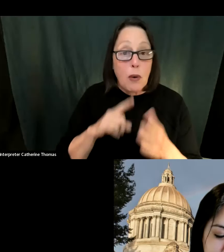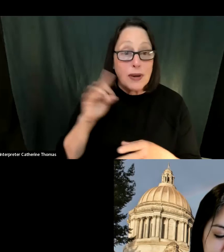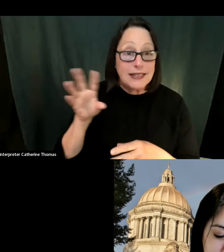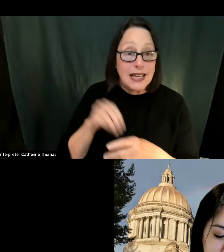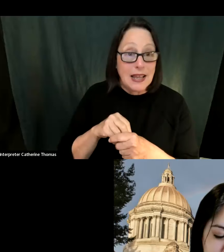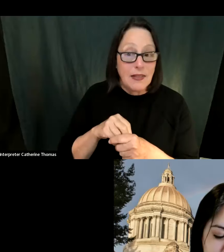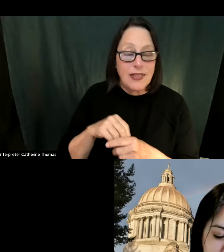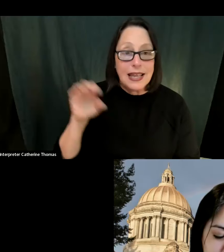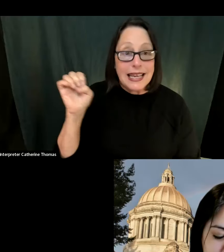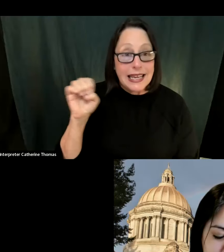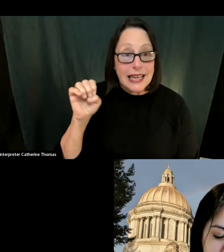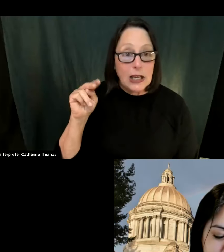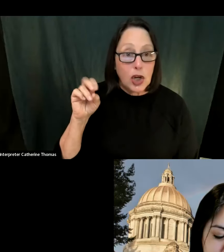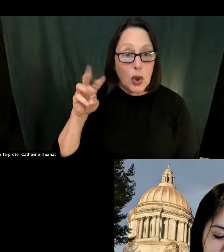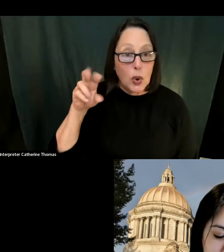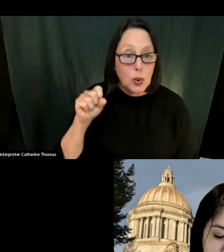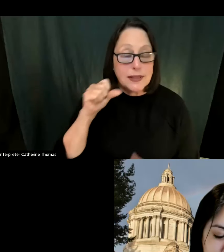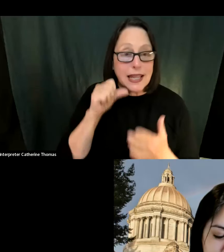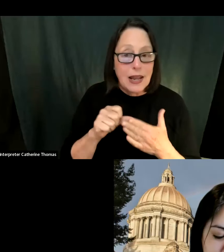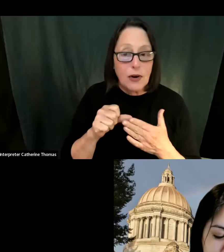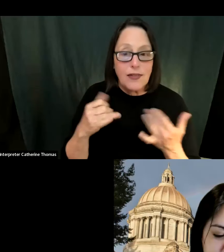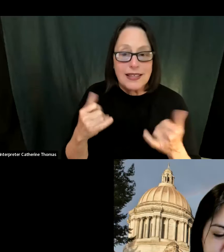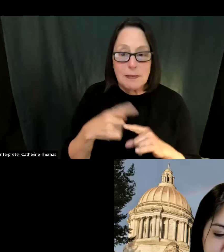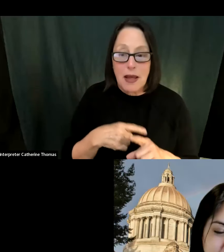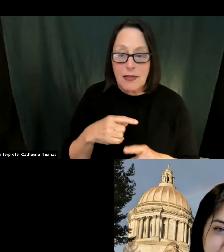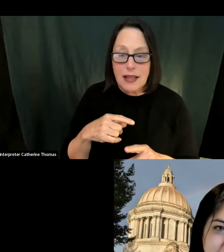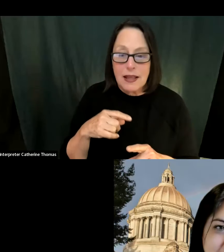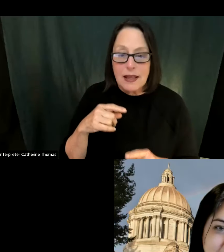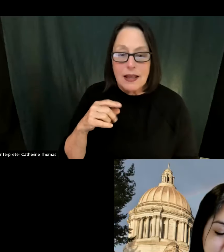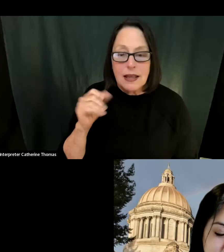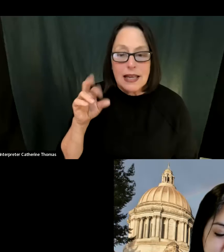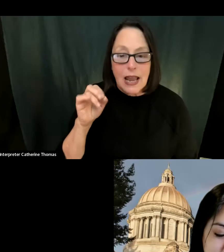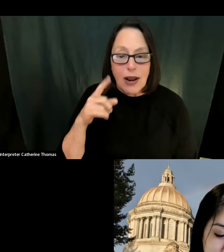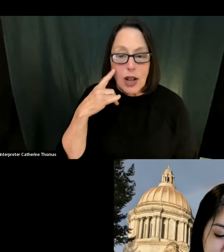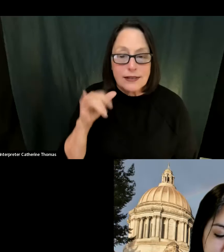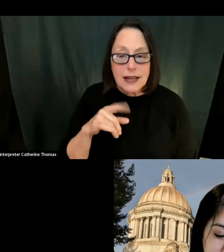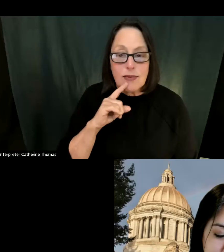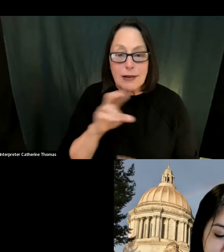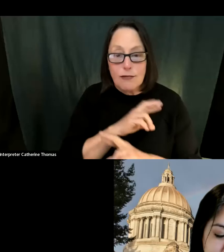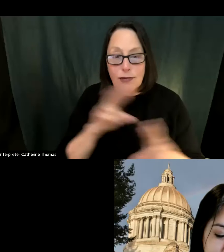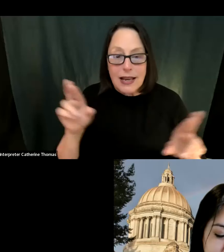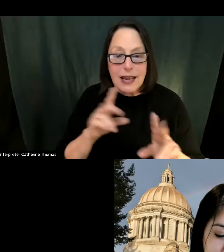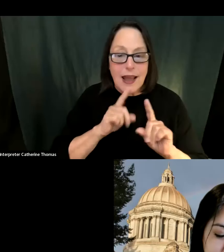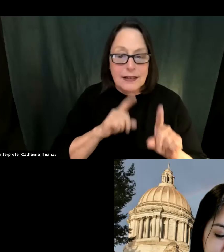the e-newsletter this past month? Carrie's looking very ready to take your comments or questions.